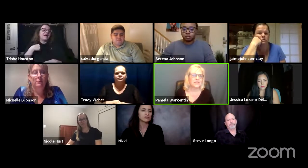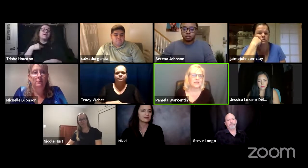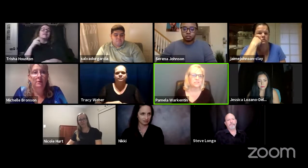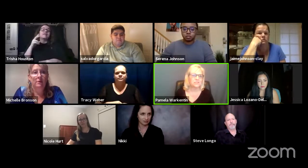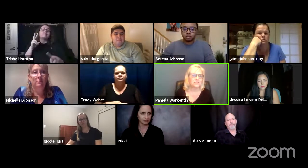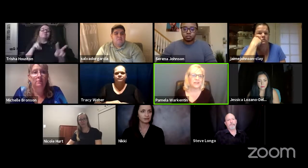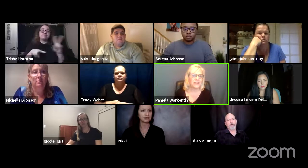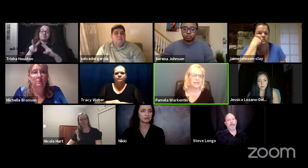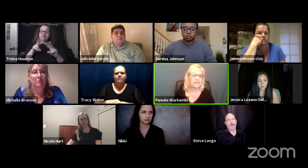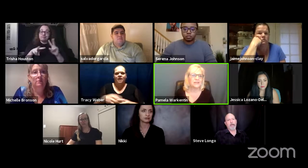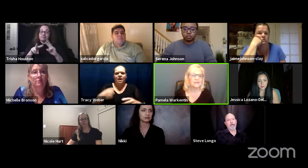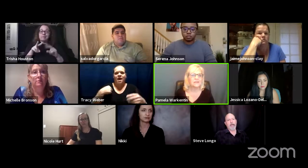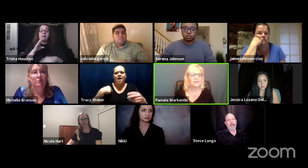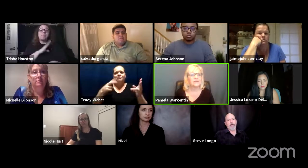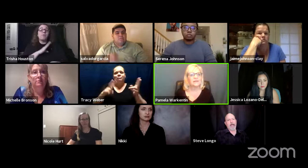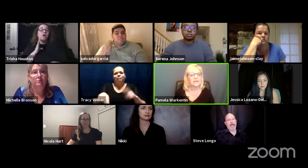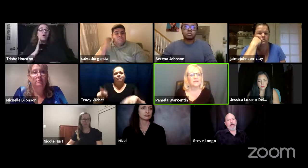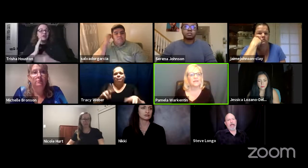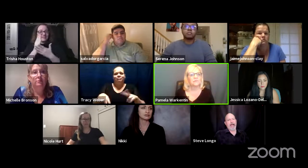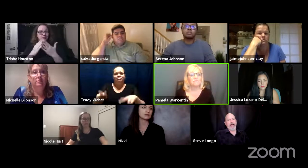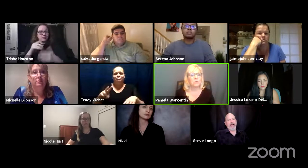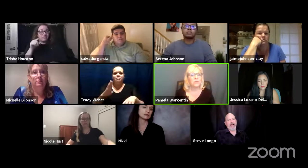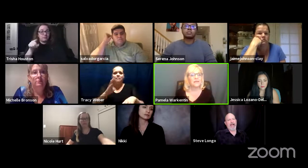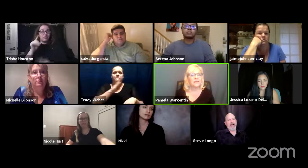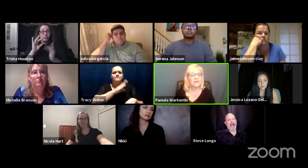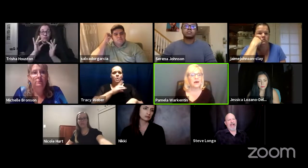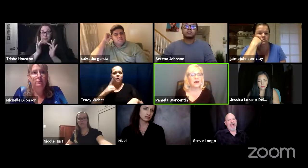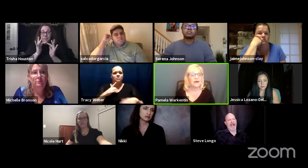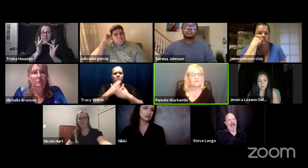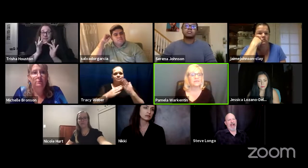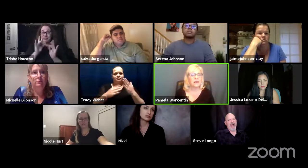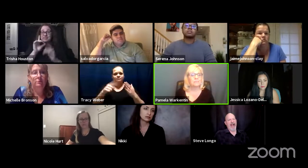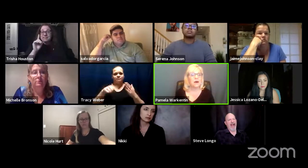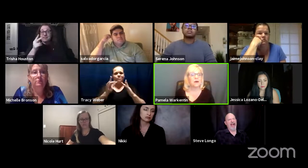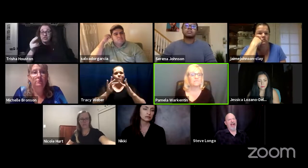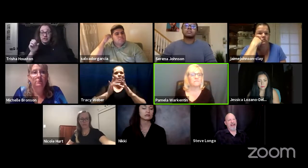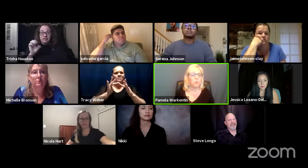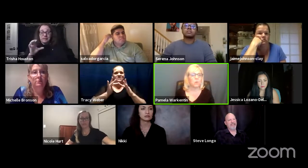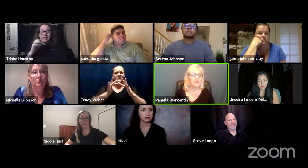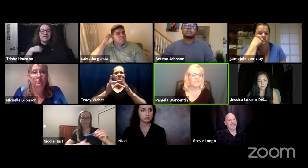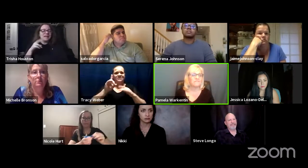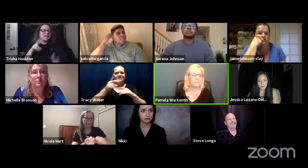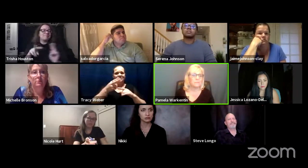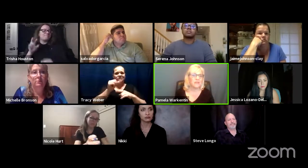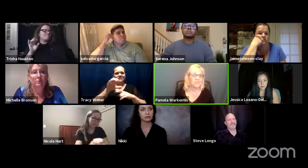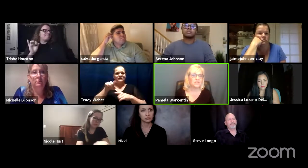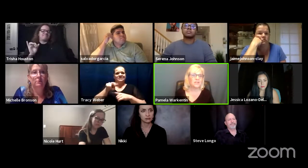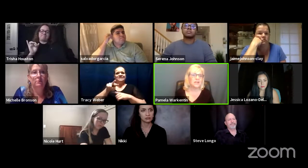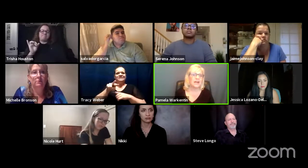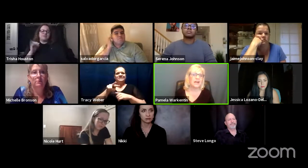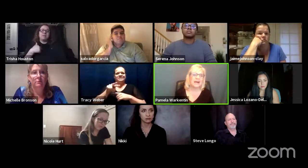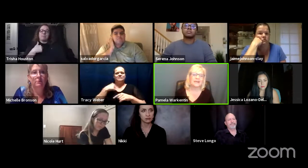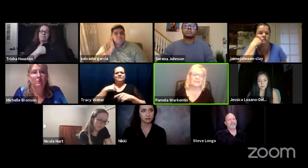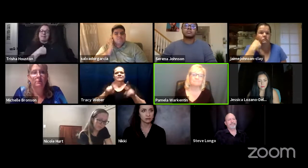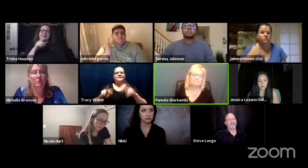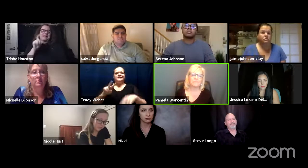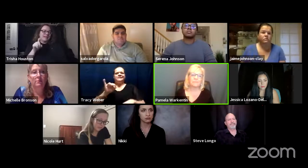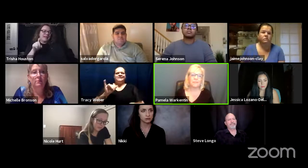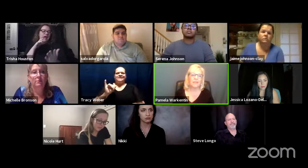that understanding. In reviewing some of the board information